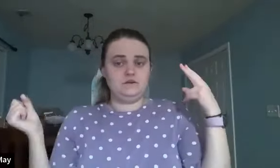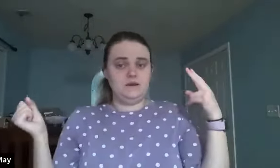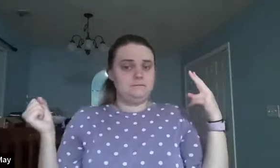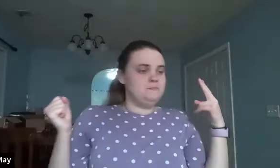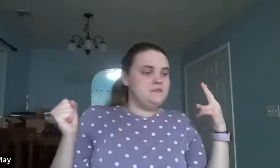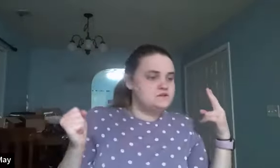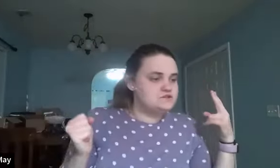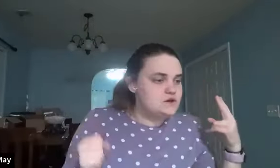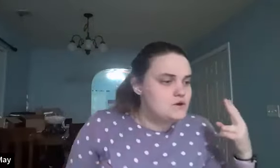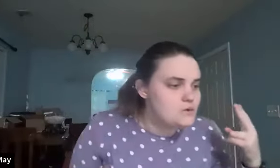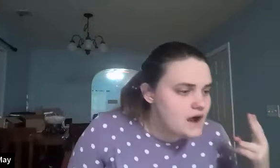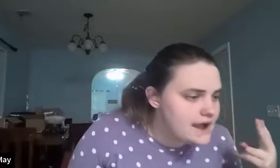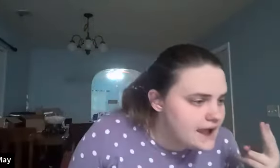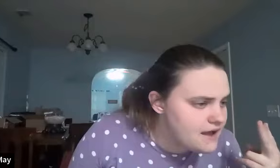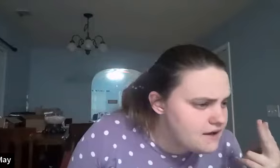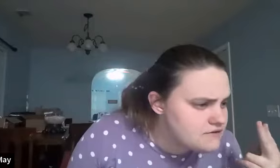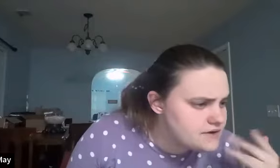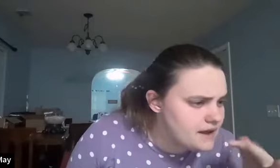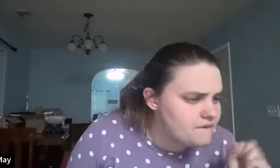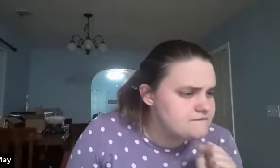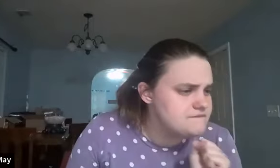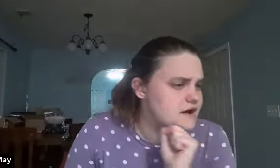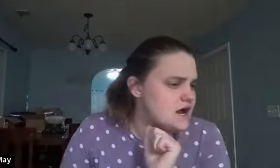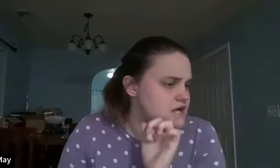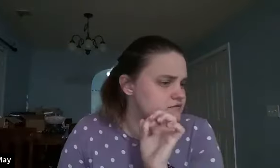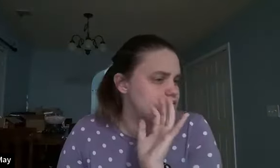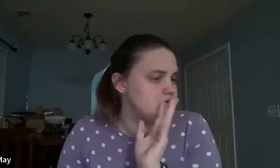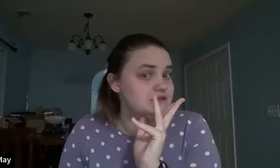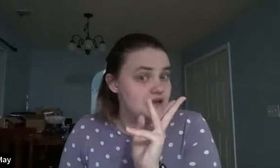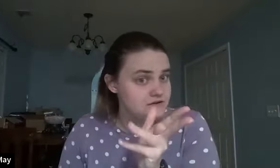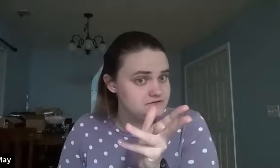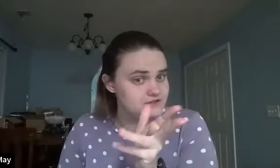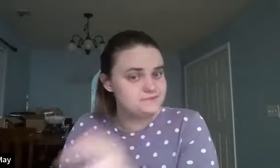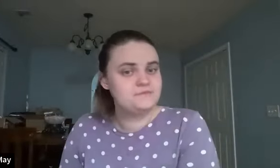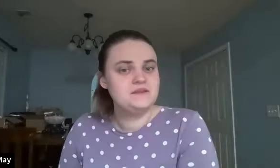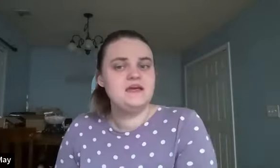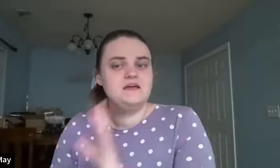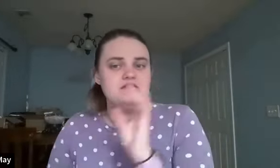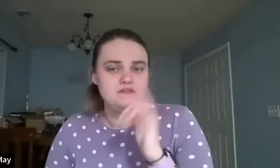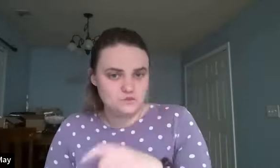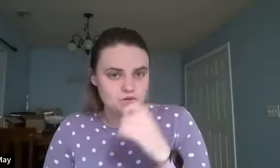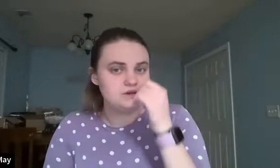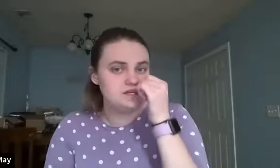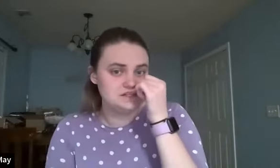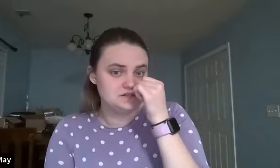Okay, so I have about 5 more left. Then what we can do